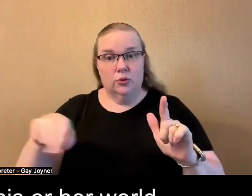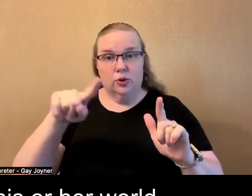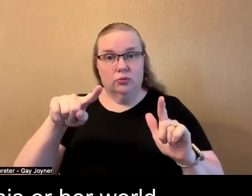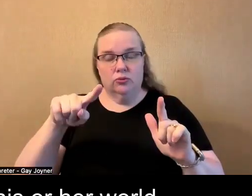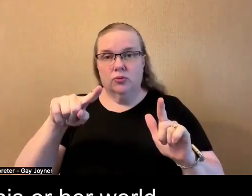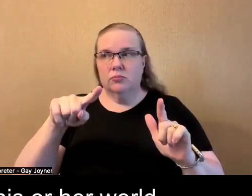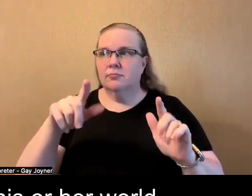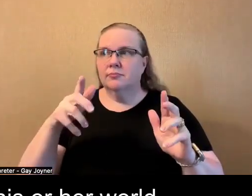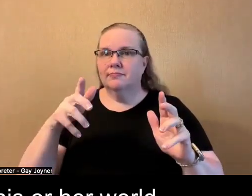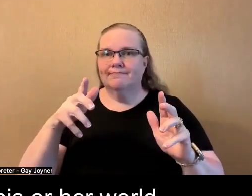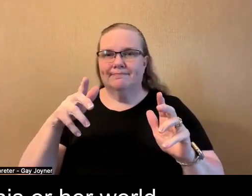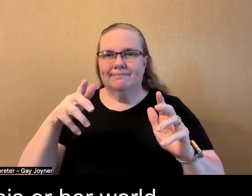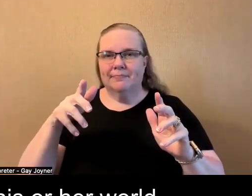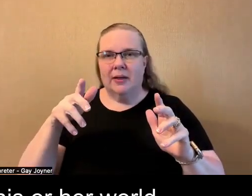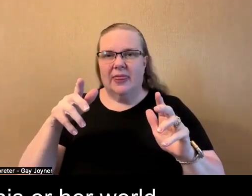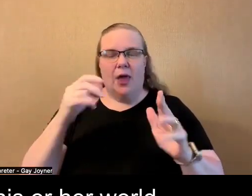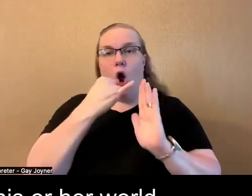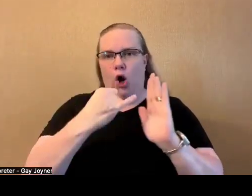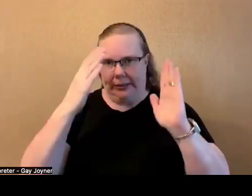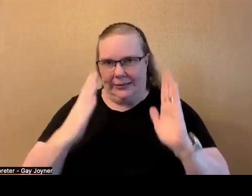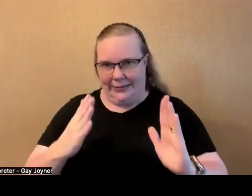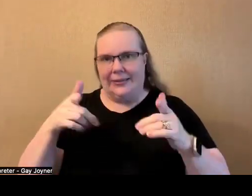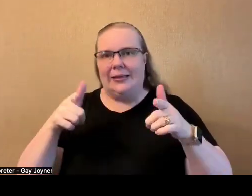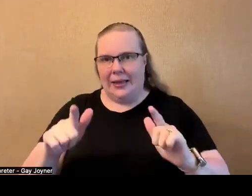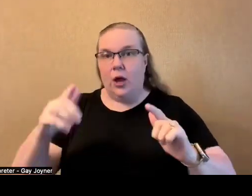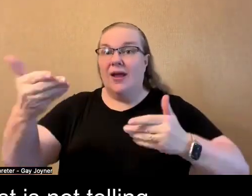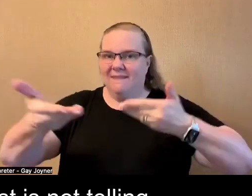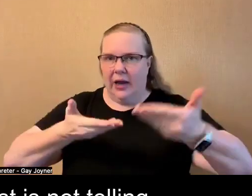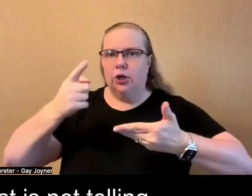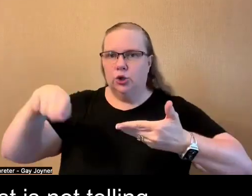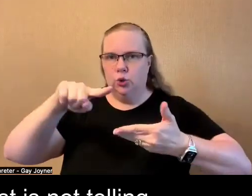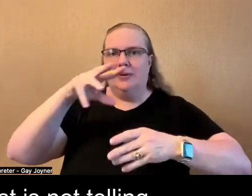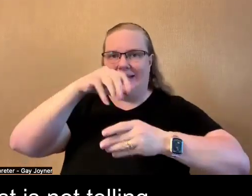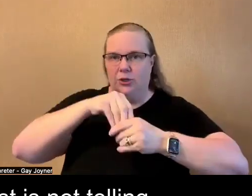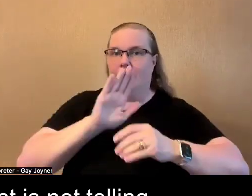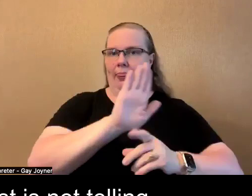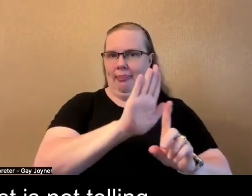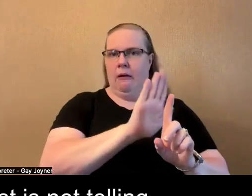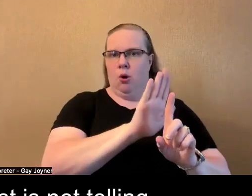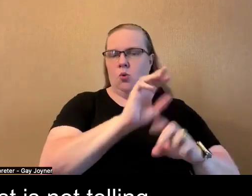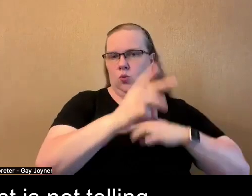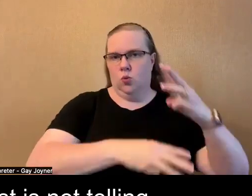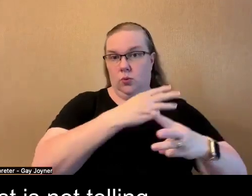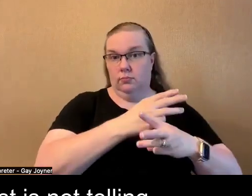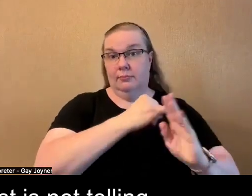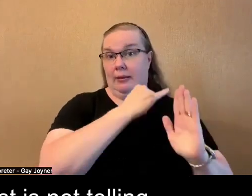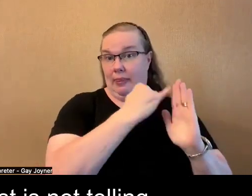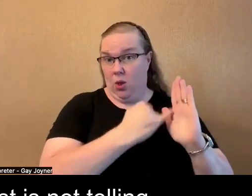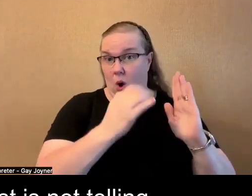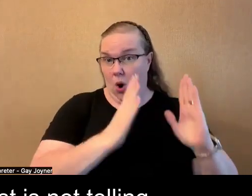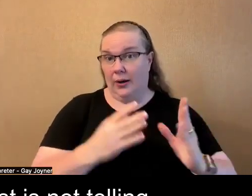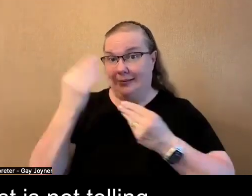or her world, inviting you in. And usually the artist is not telling